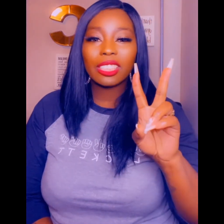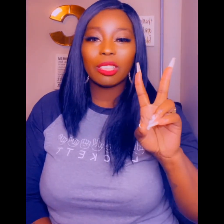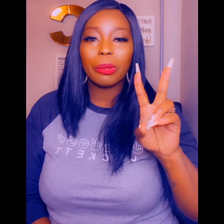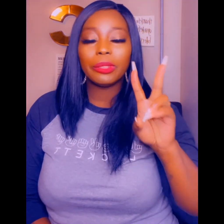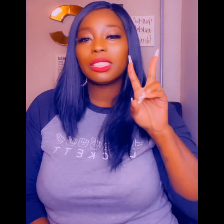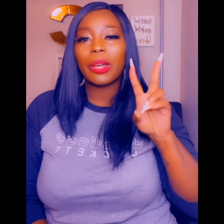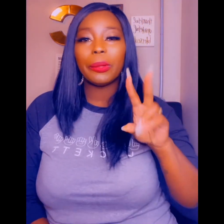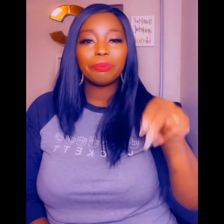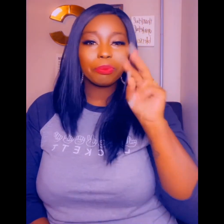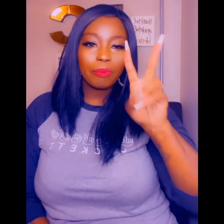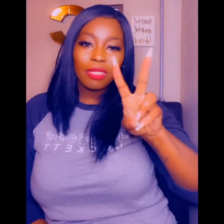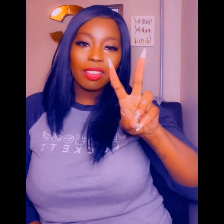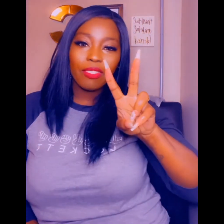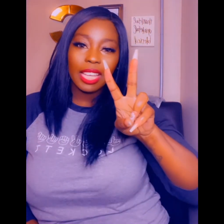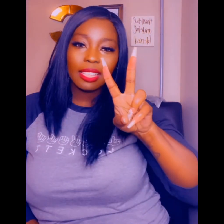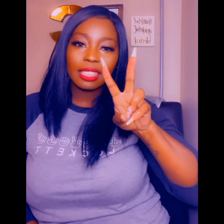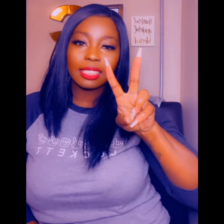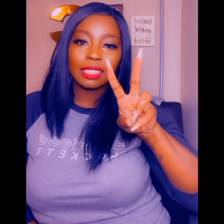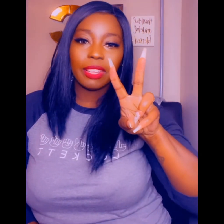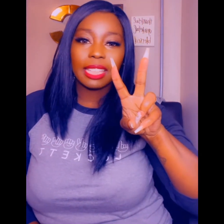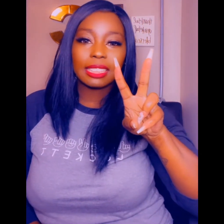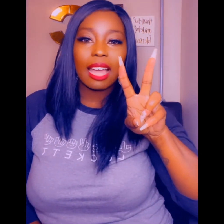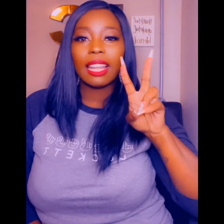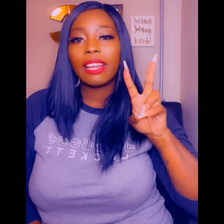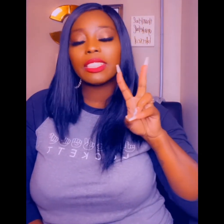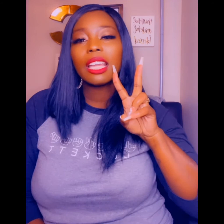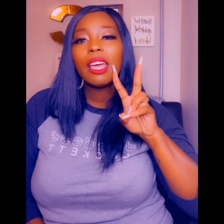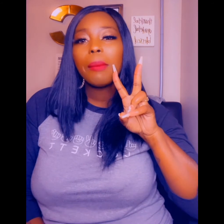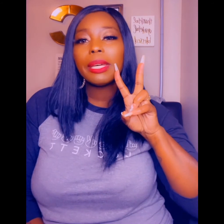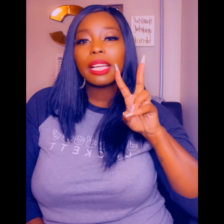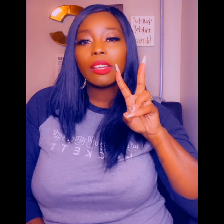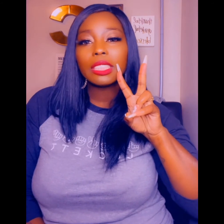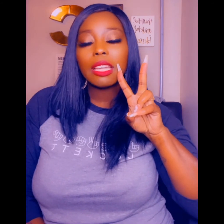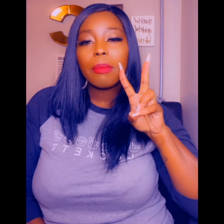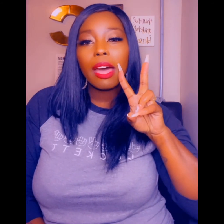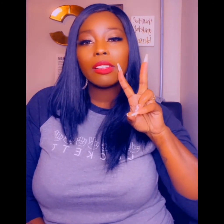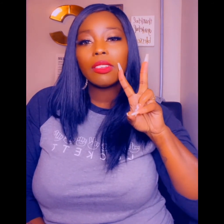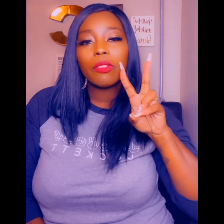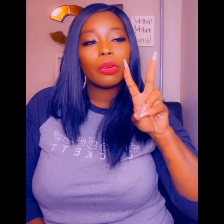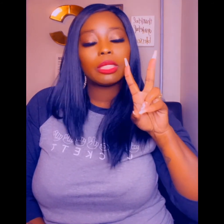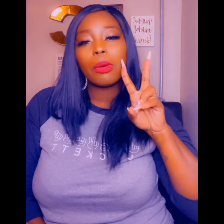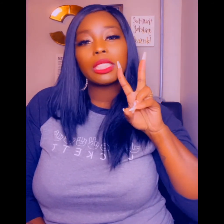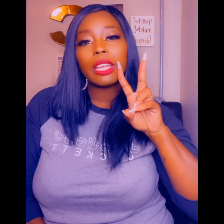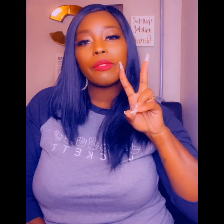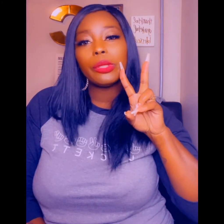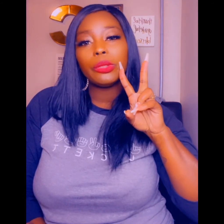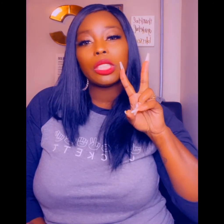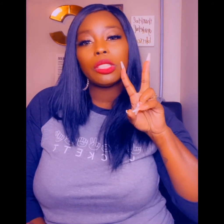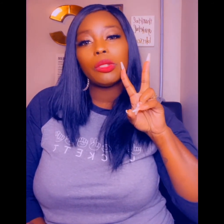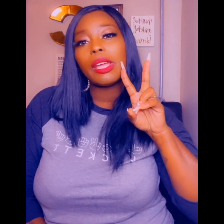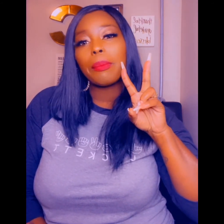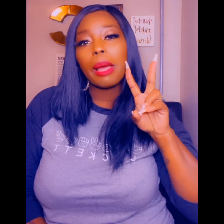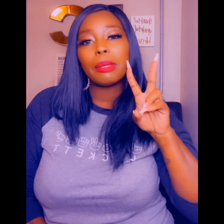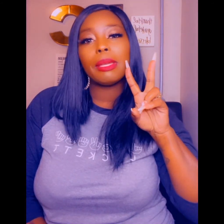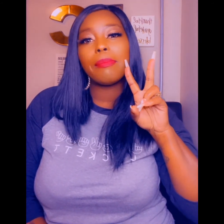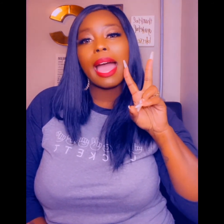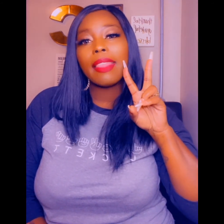vegetables. So V, this is V in sign language. Put it close to your mouth, which most of your foods you'll do, it'll probably be by the